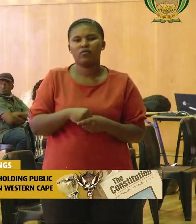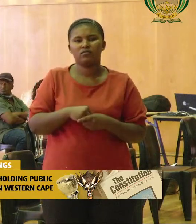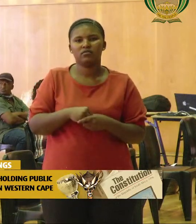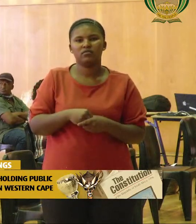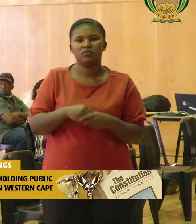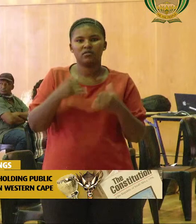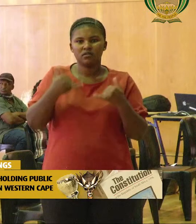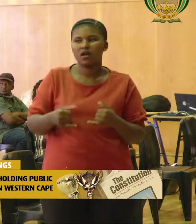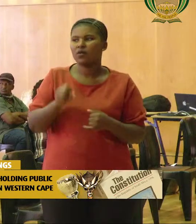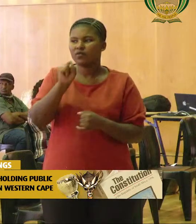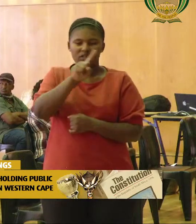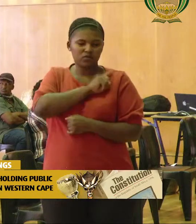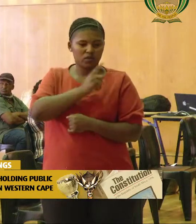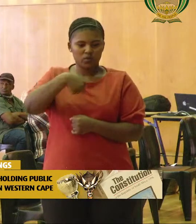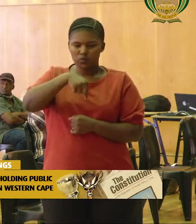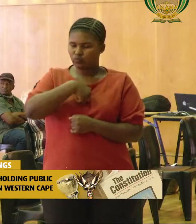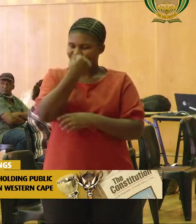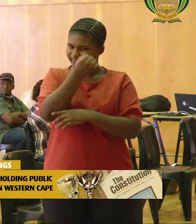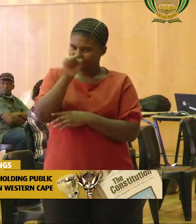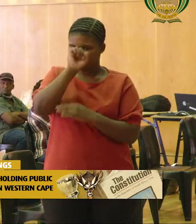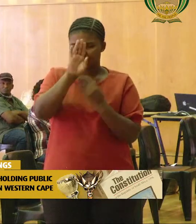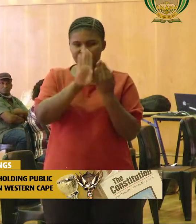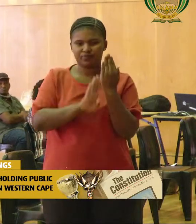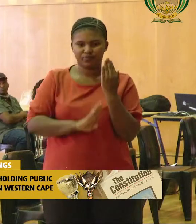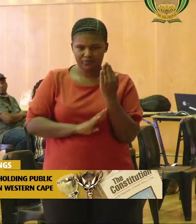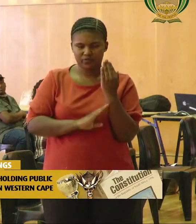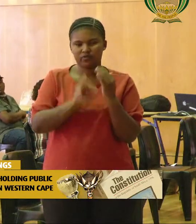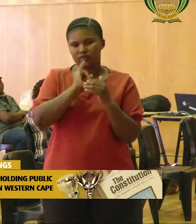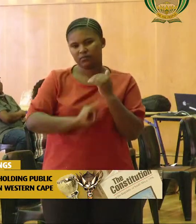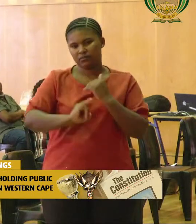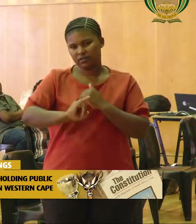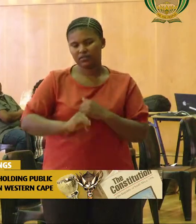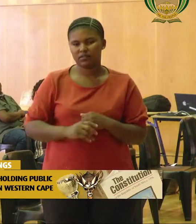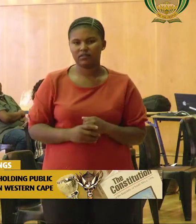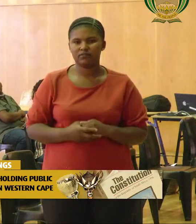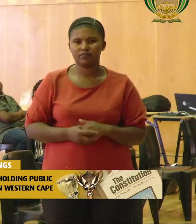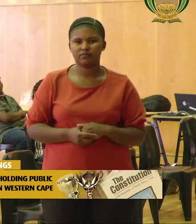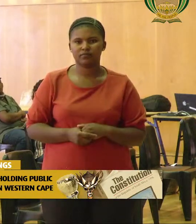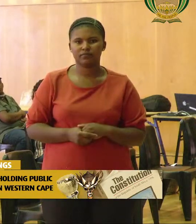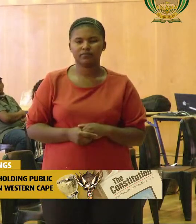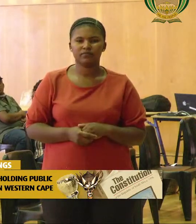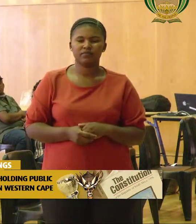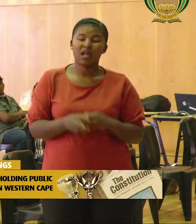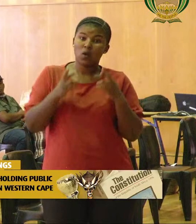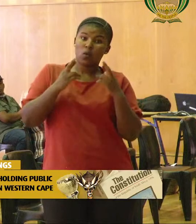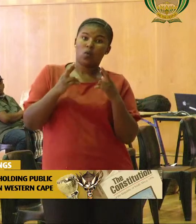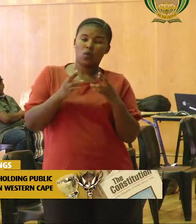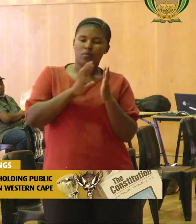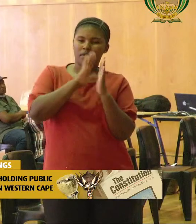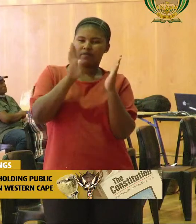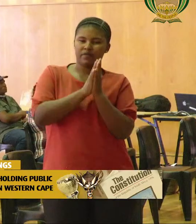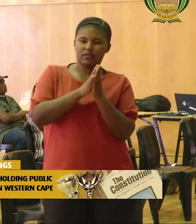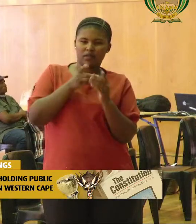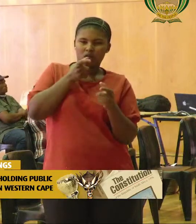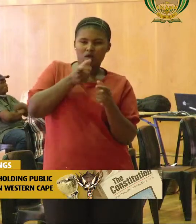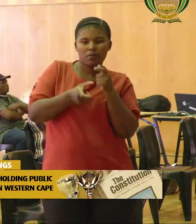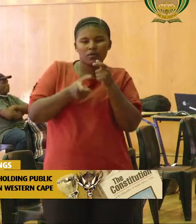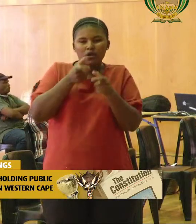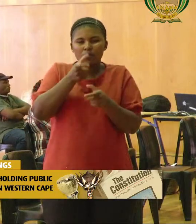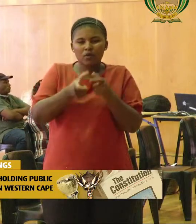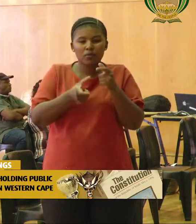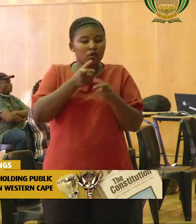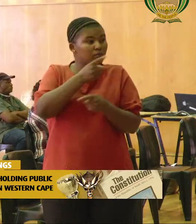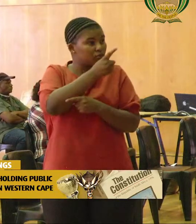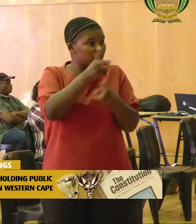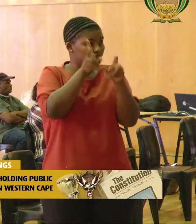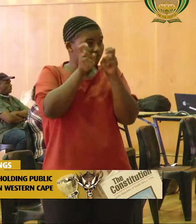leyo singayivumeli esi space esi se-independent. I hope ke zonke ezi input zaba bantu bebezithetha